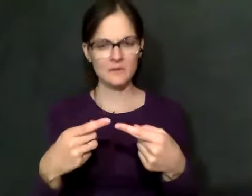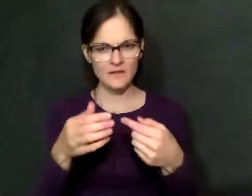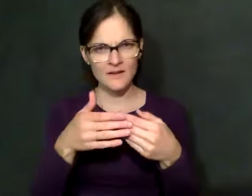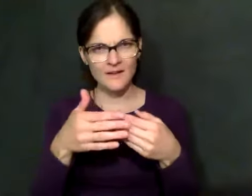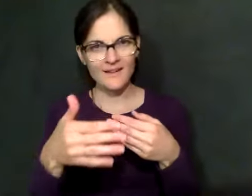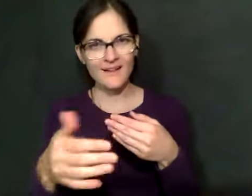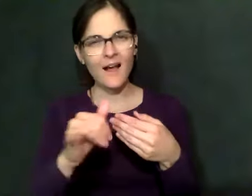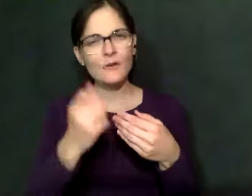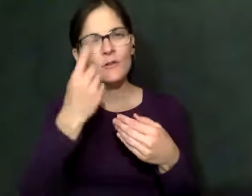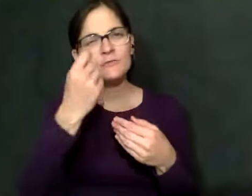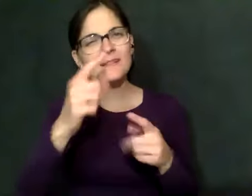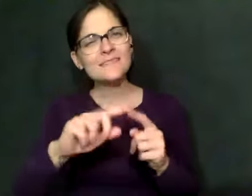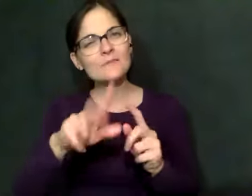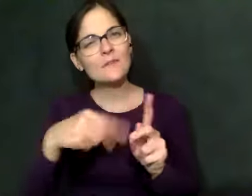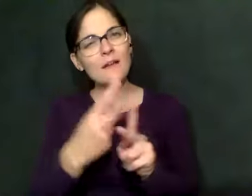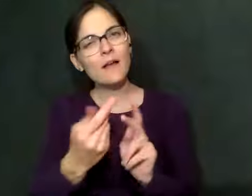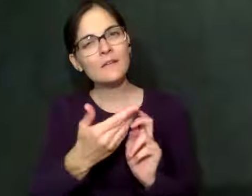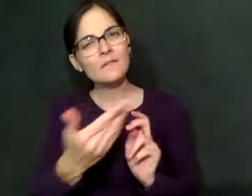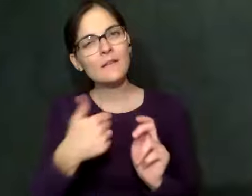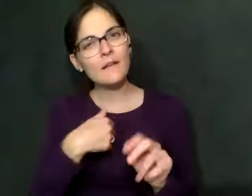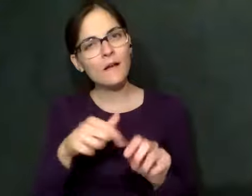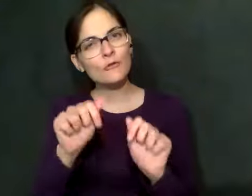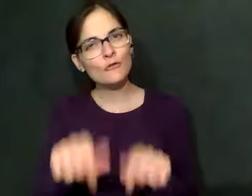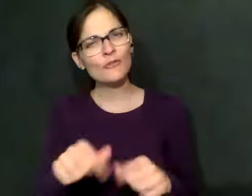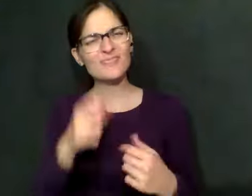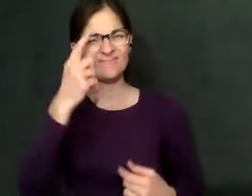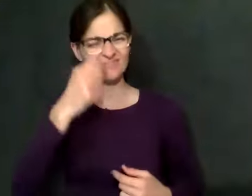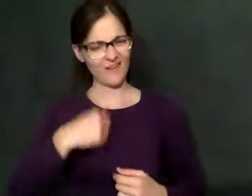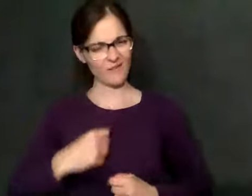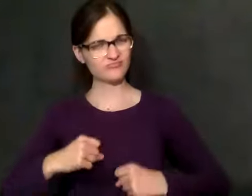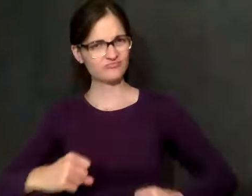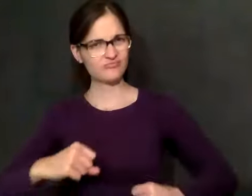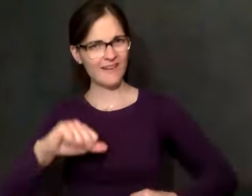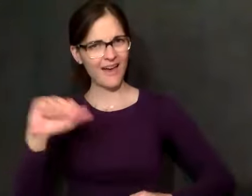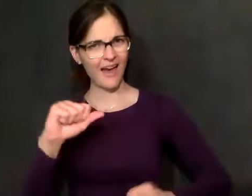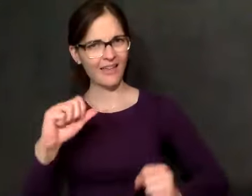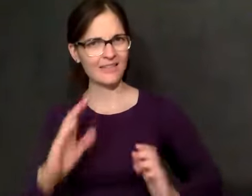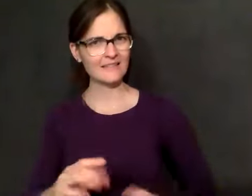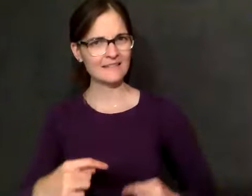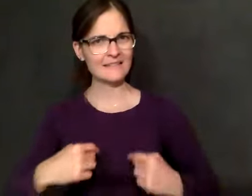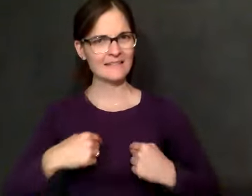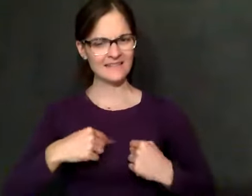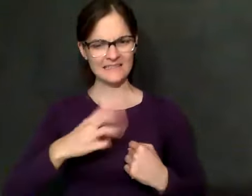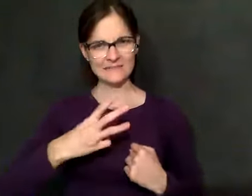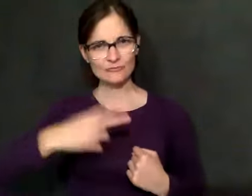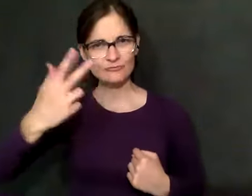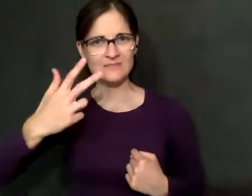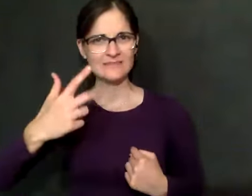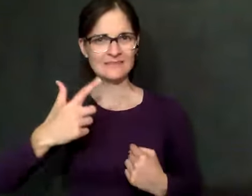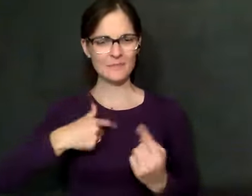I started to understand this term powerlessness, because until then I'm 6'3", and I played rugby and I refereed rugby,